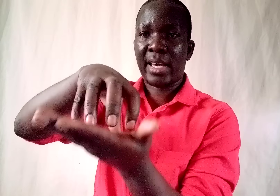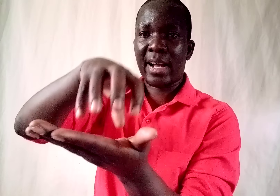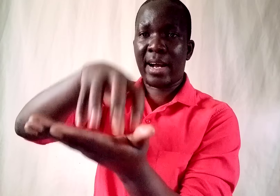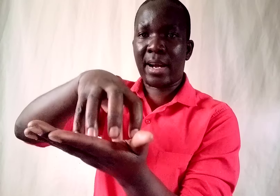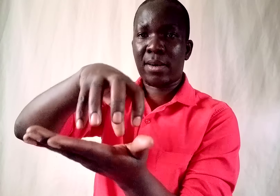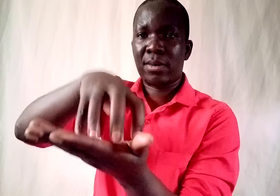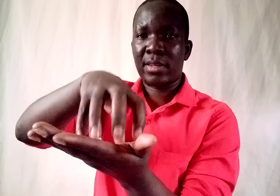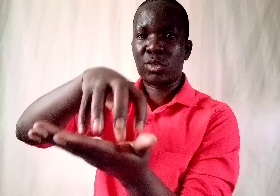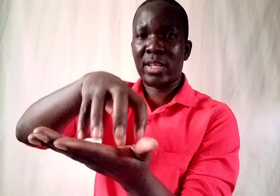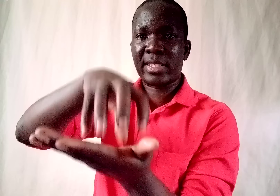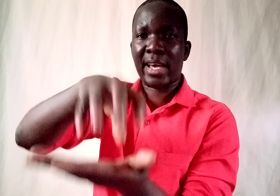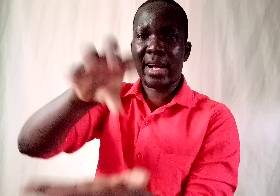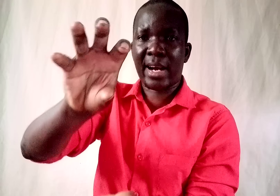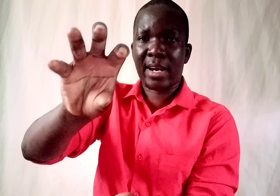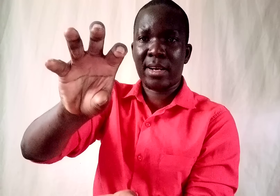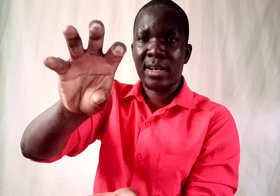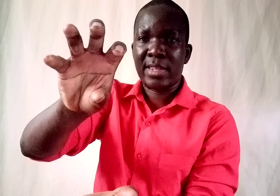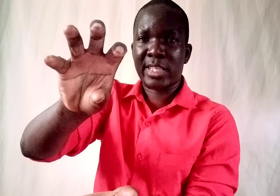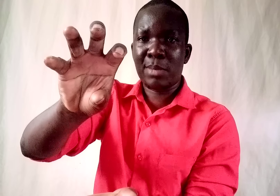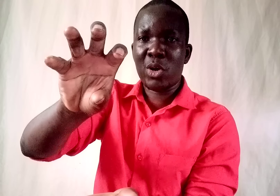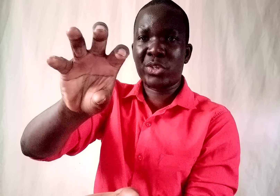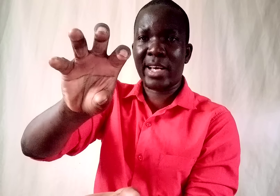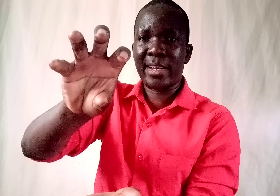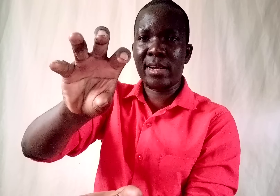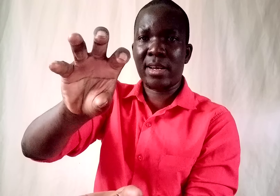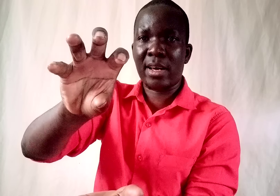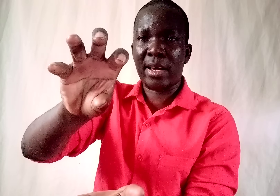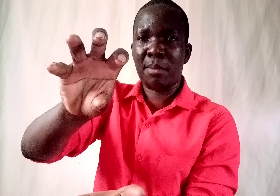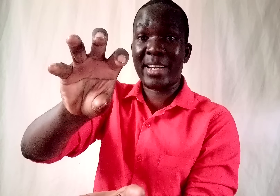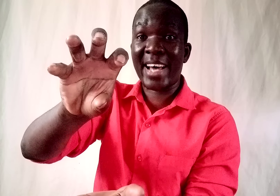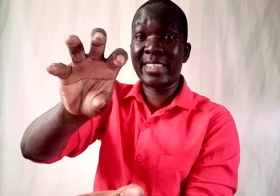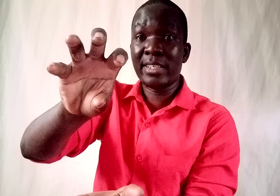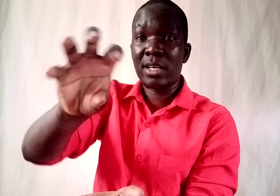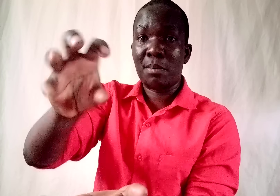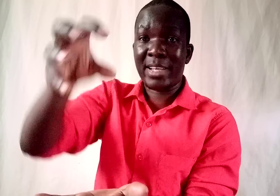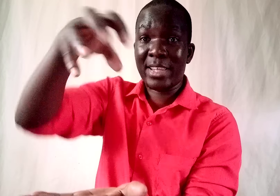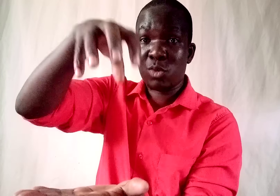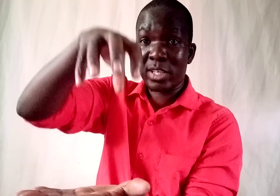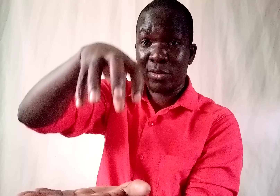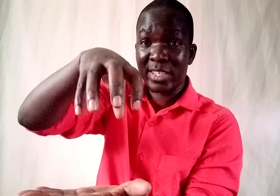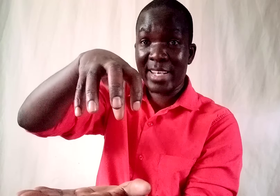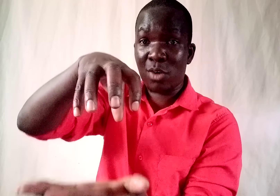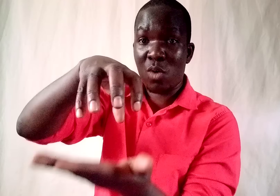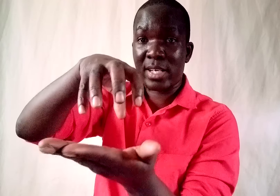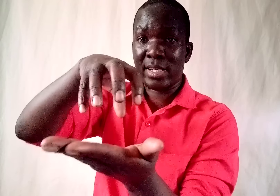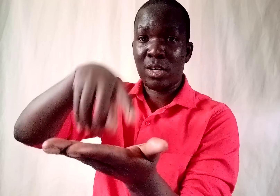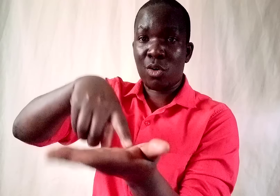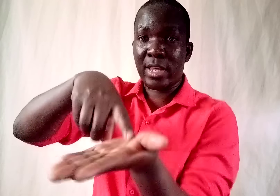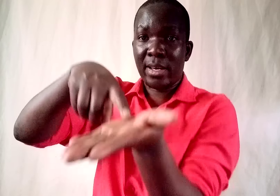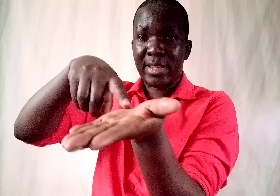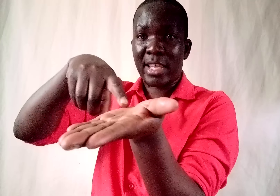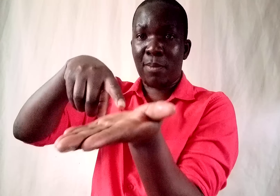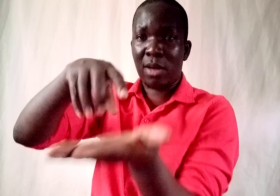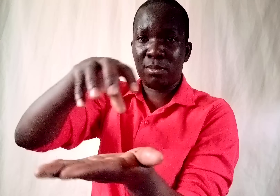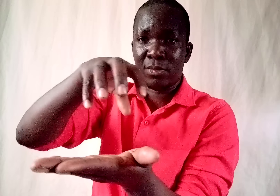Cake. This one is cake. The same way we signed mandazi, but now this one is facing downward on the other palm.